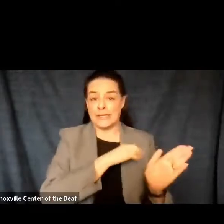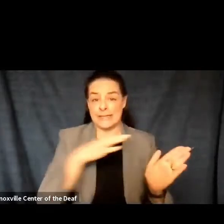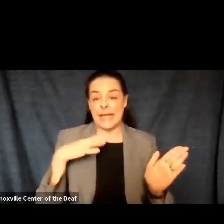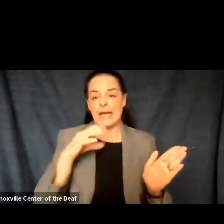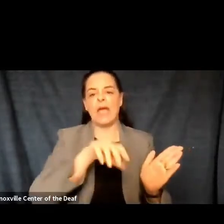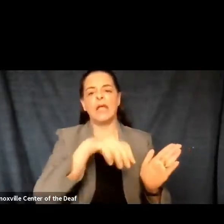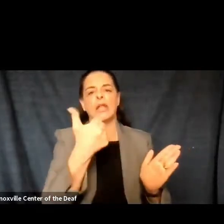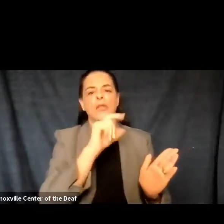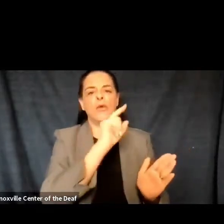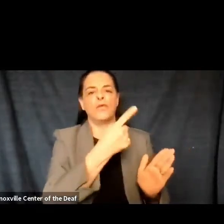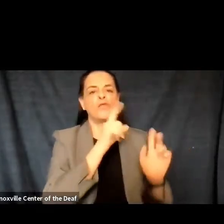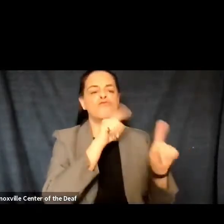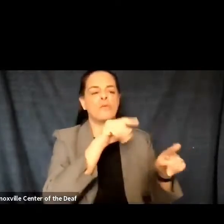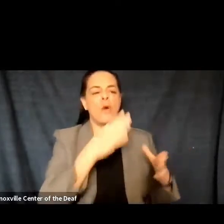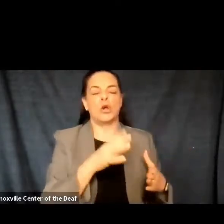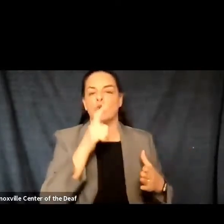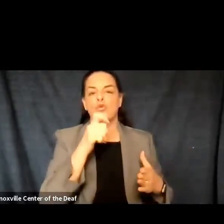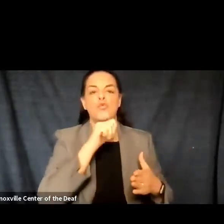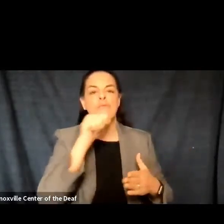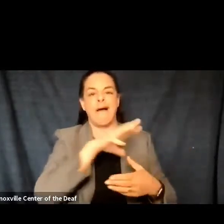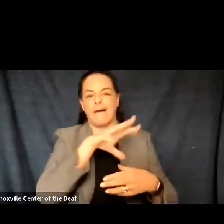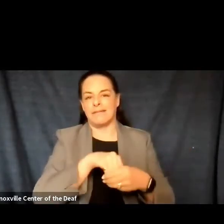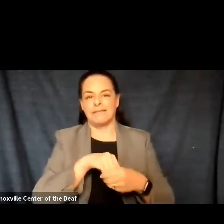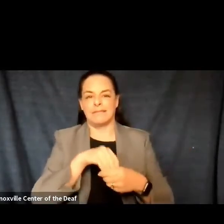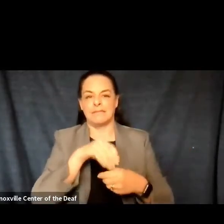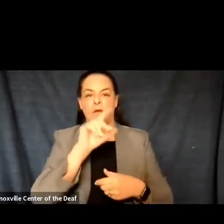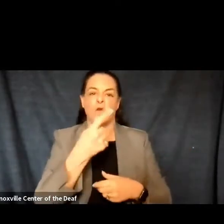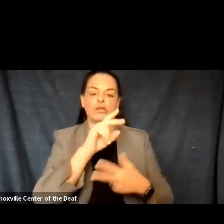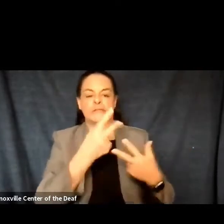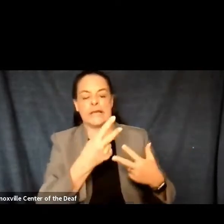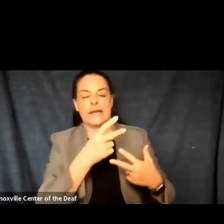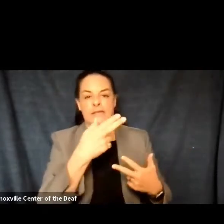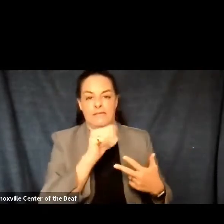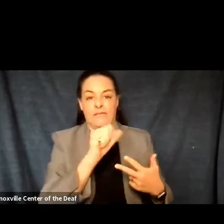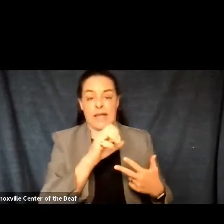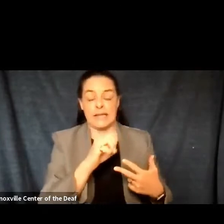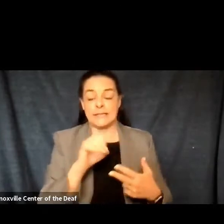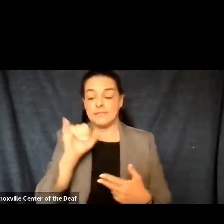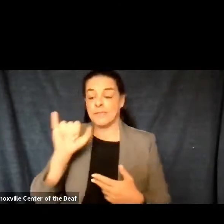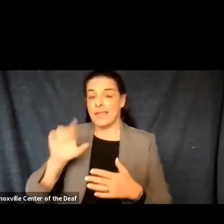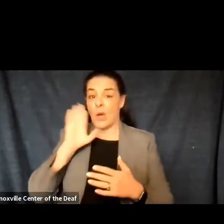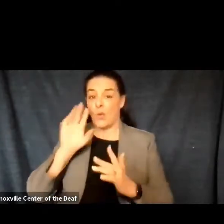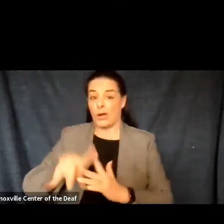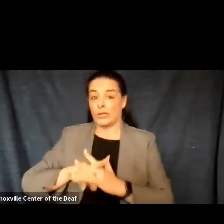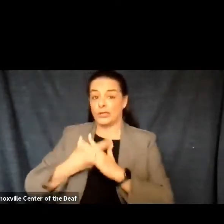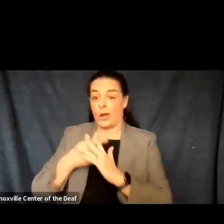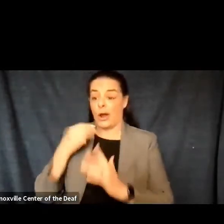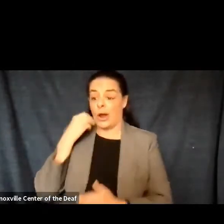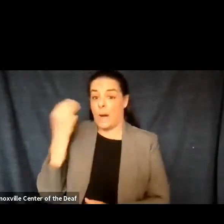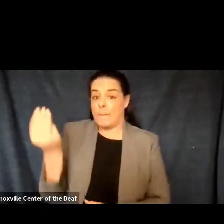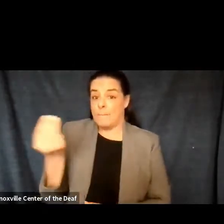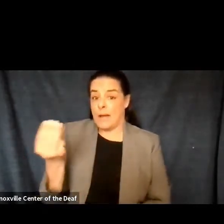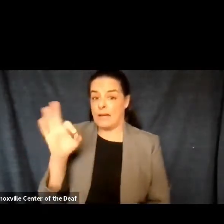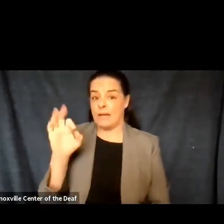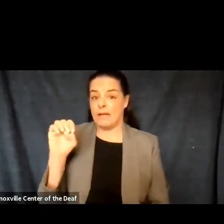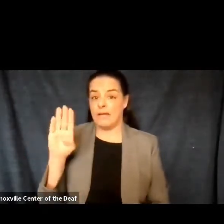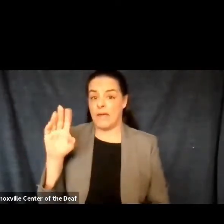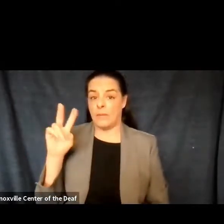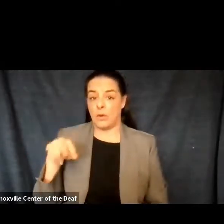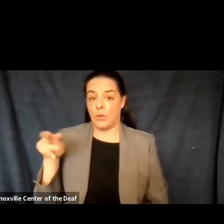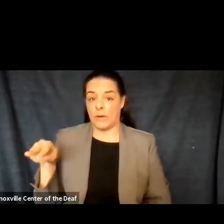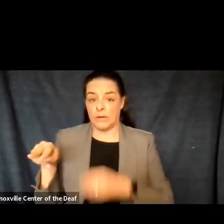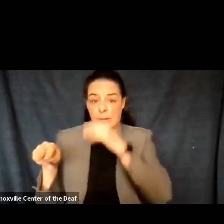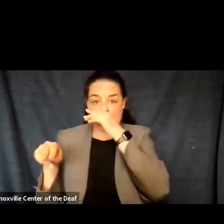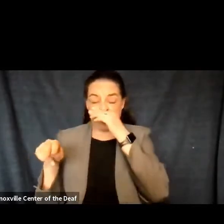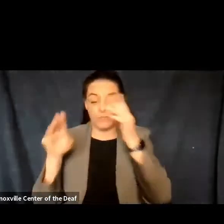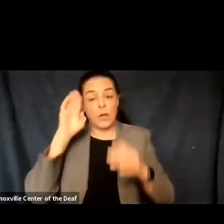not in the previous phases. This will be effective on Monday, February 22nd. And while we know it is very